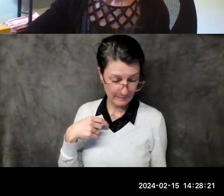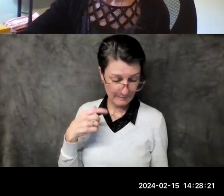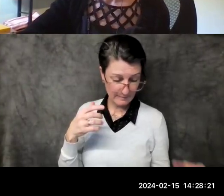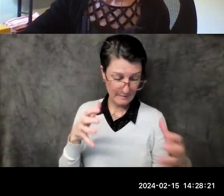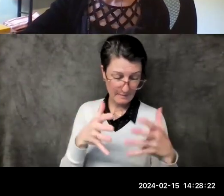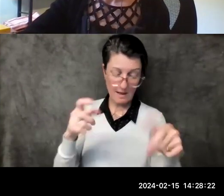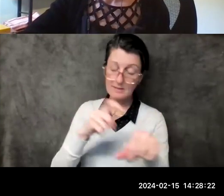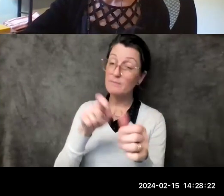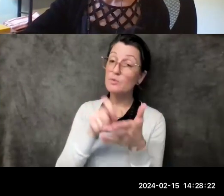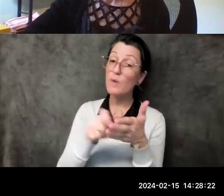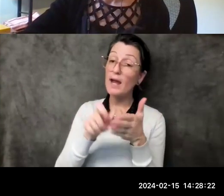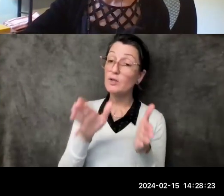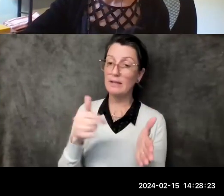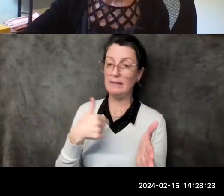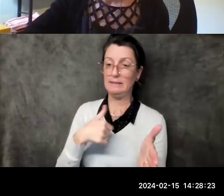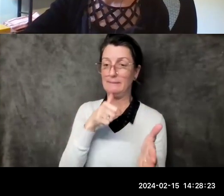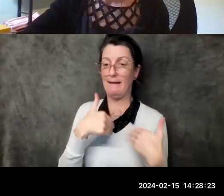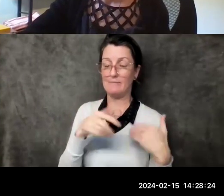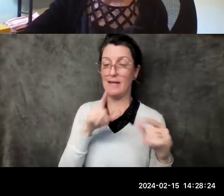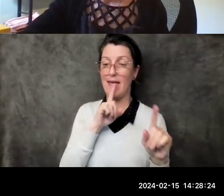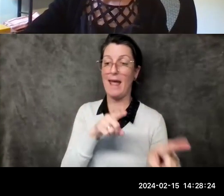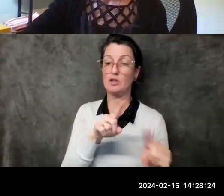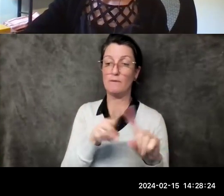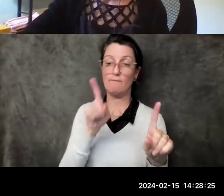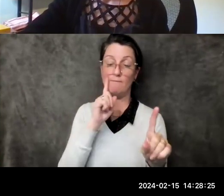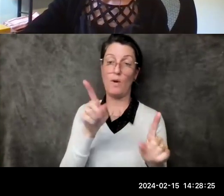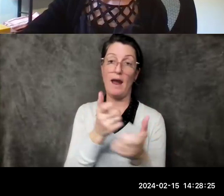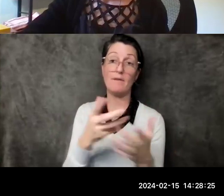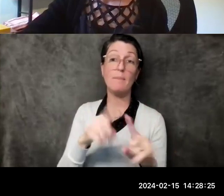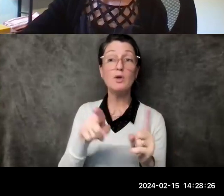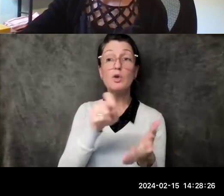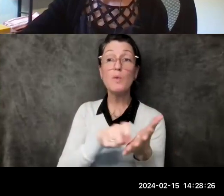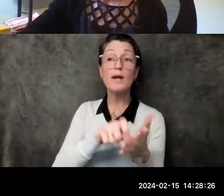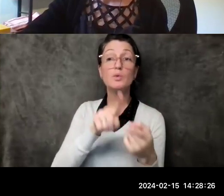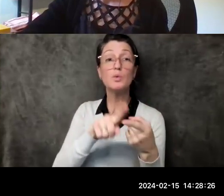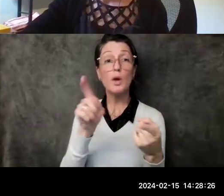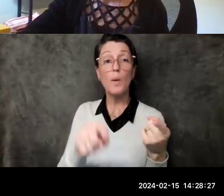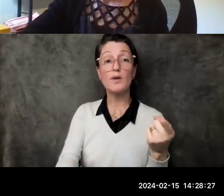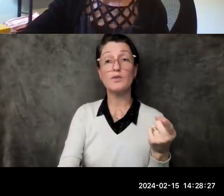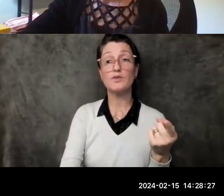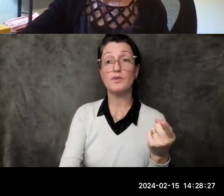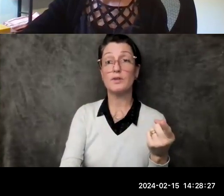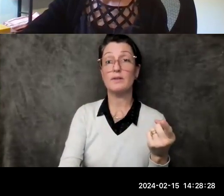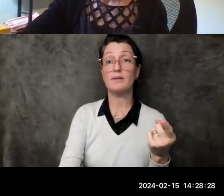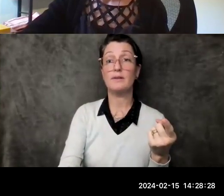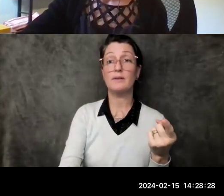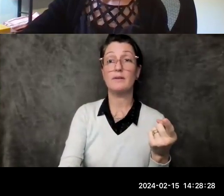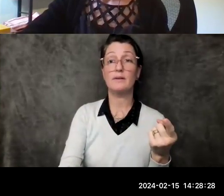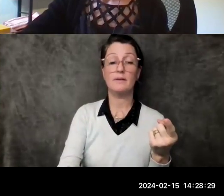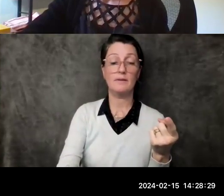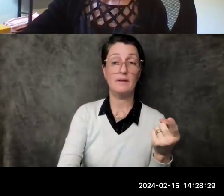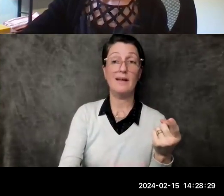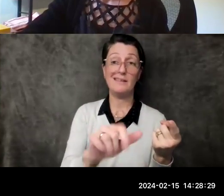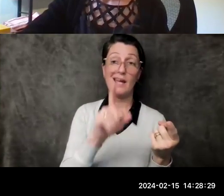writers, like, I don't have any answers, right? It's like, but you write into the question, right? And it's haunted me. It's like,